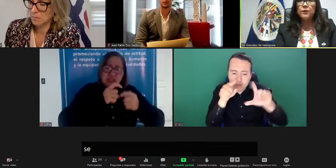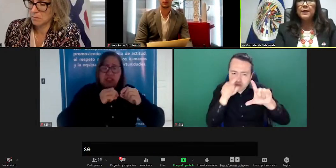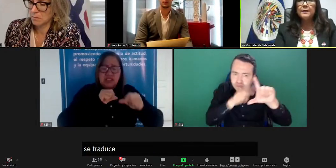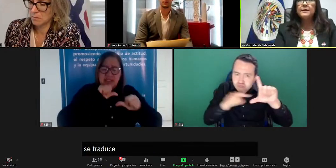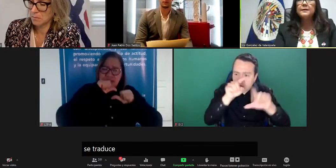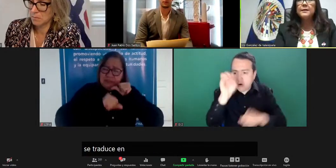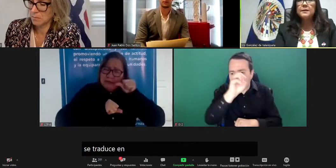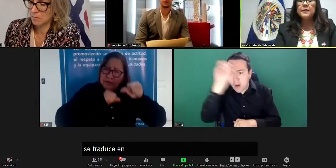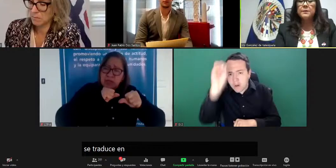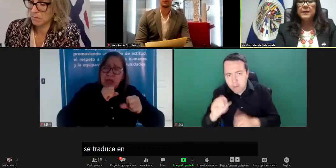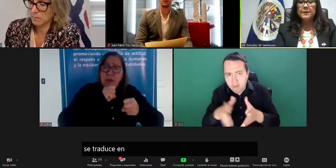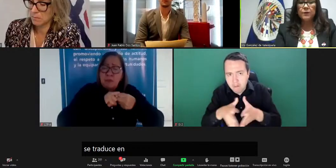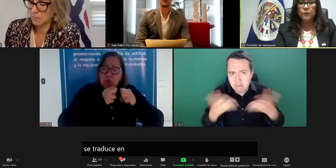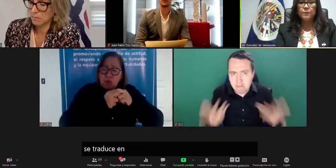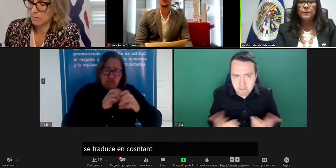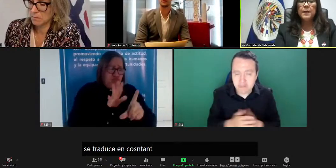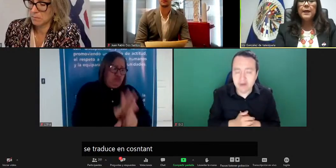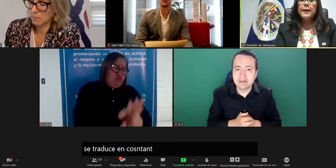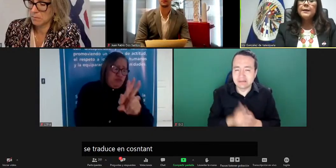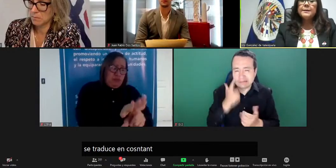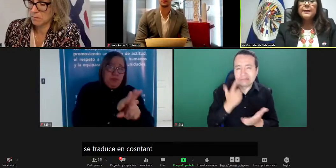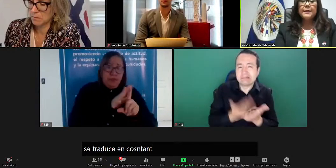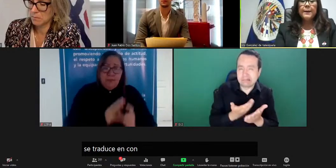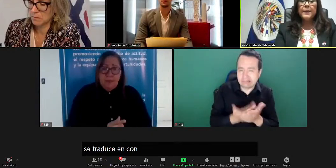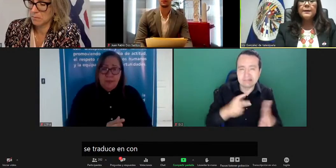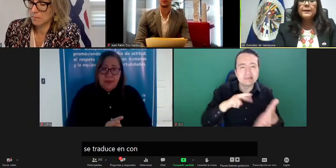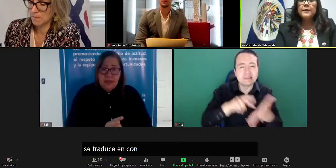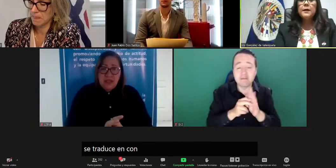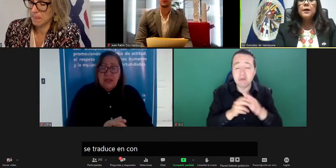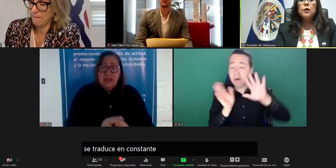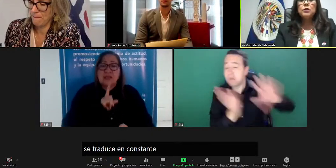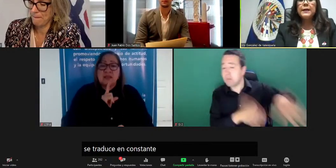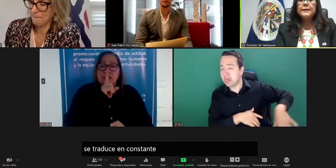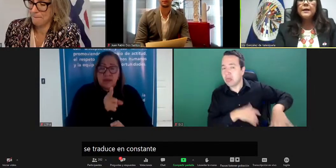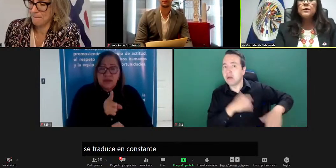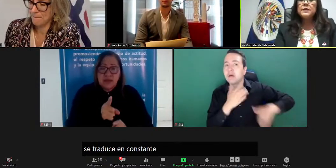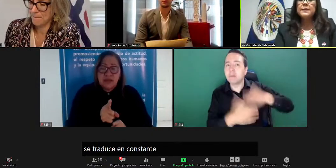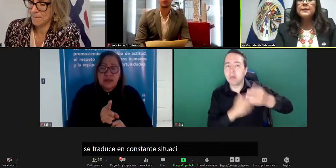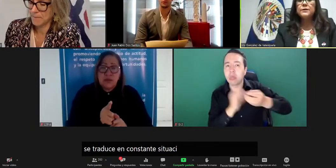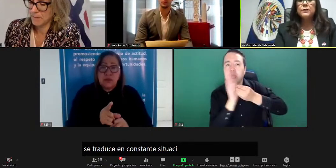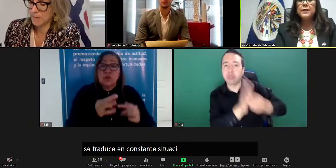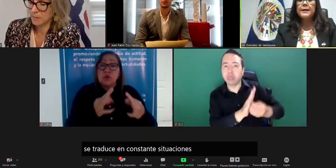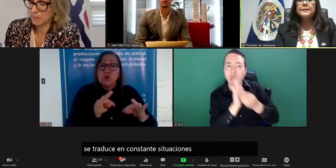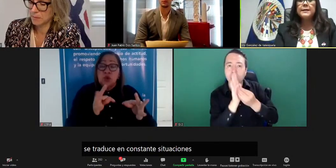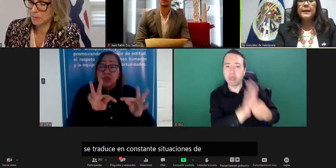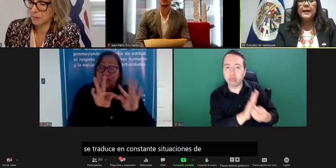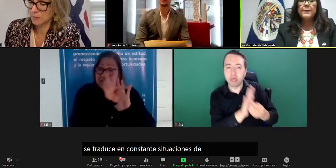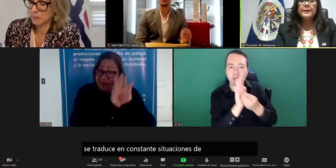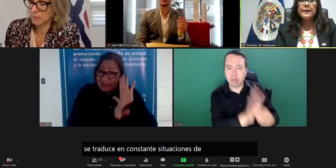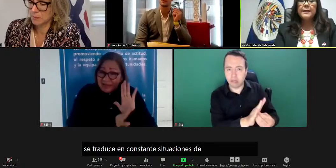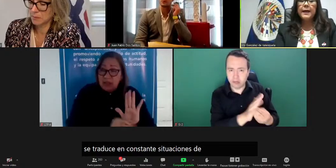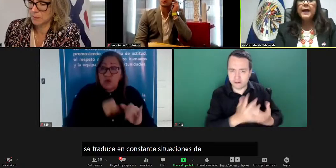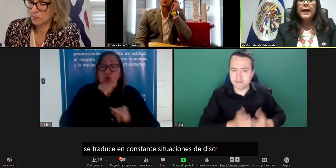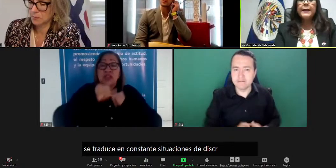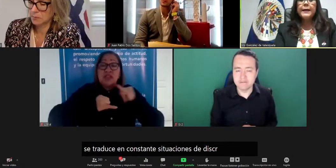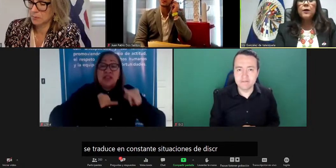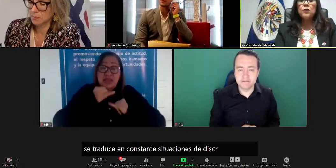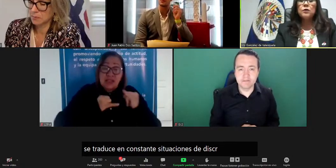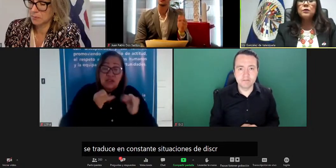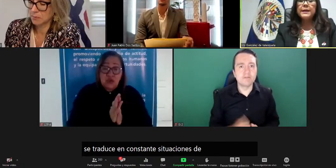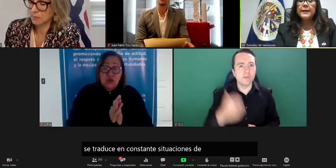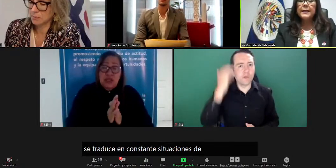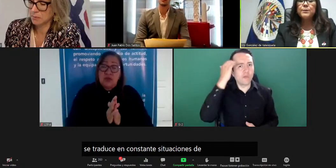which is translated in constant discrimination situations most certainly international